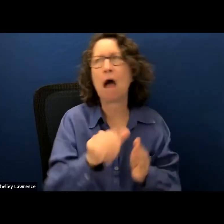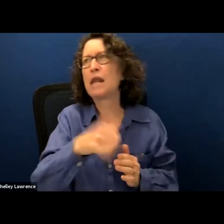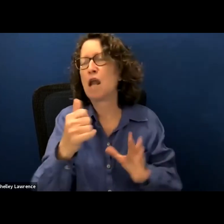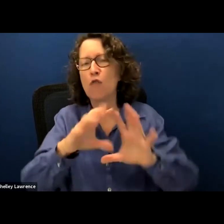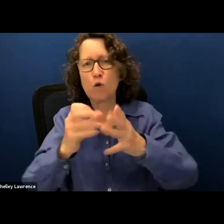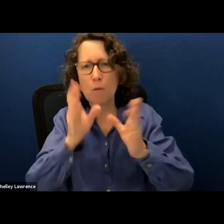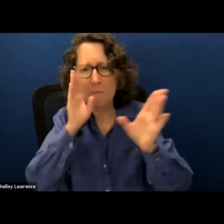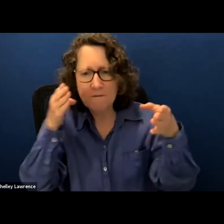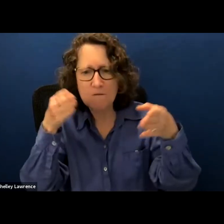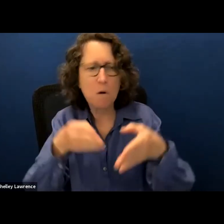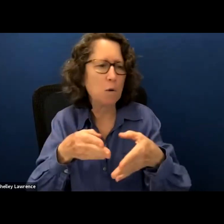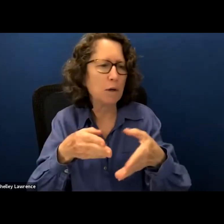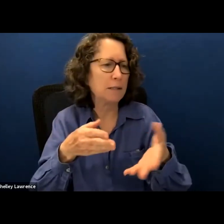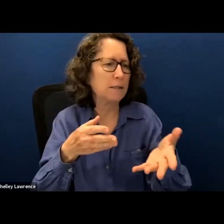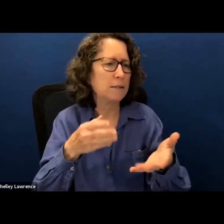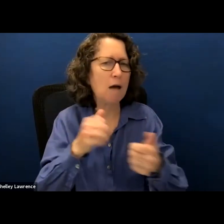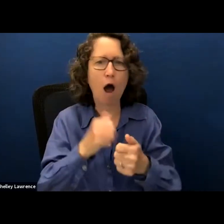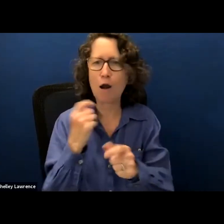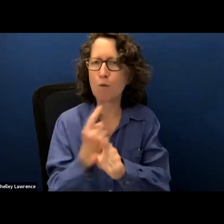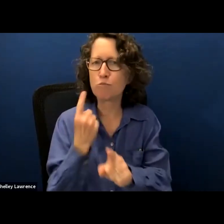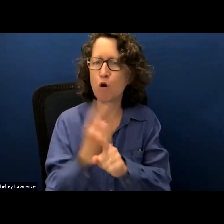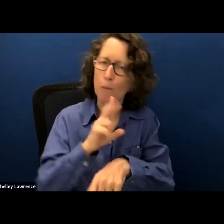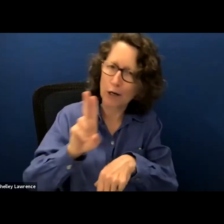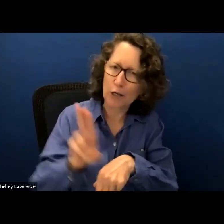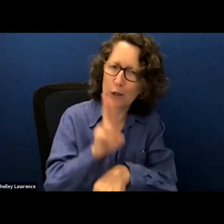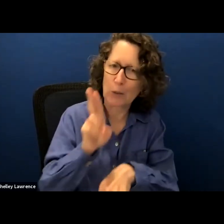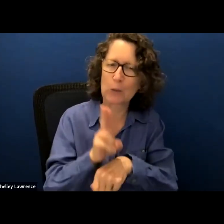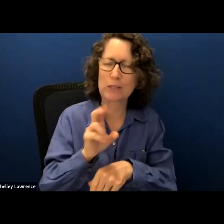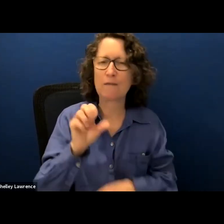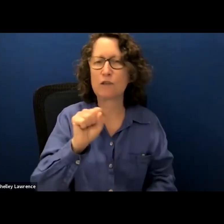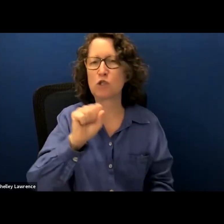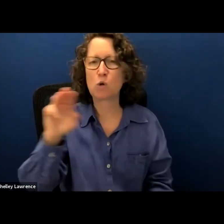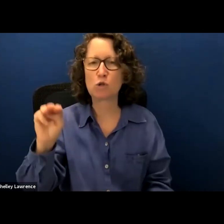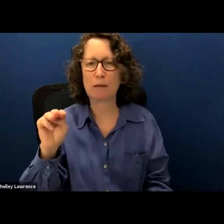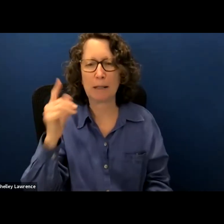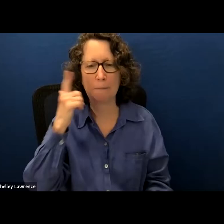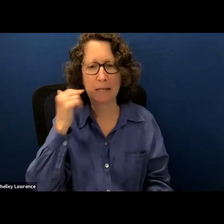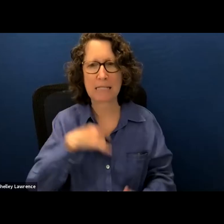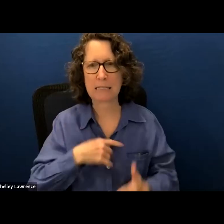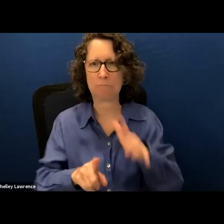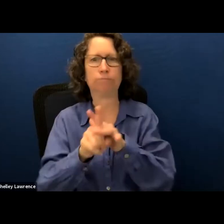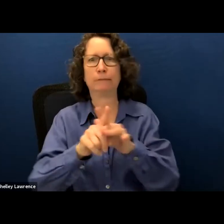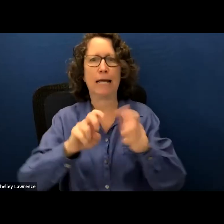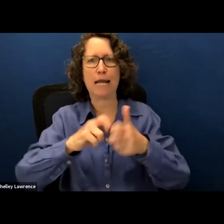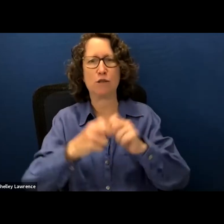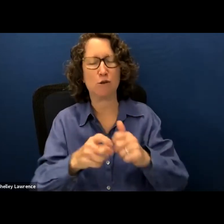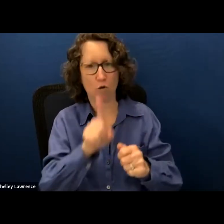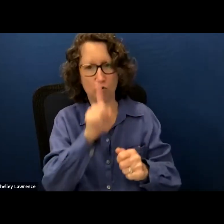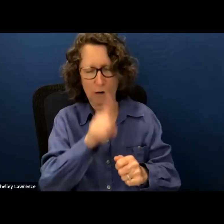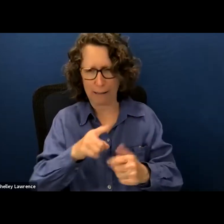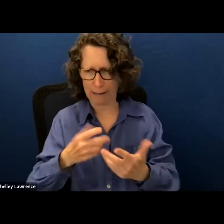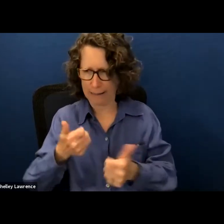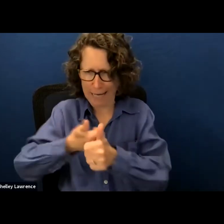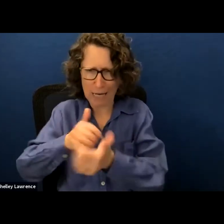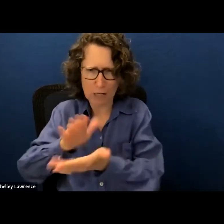that's focusing on the appropriate use of social media because there's been an issue. So it really is